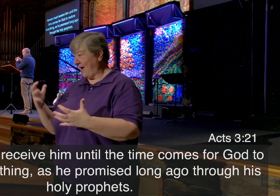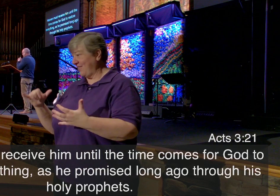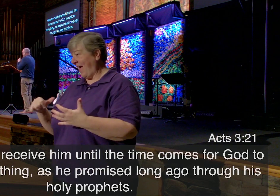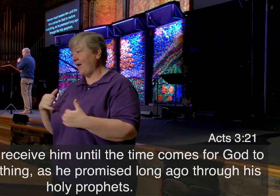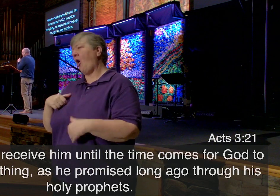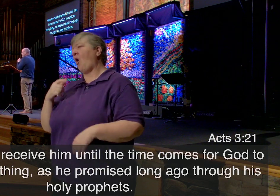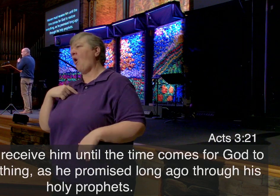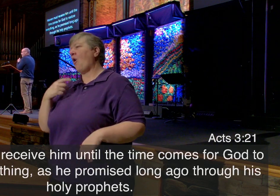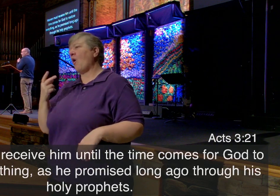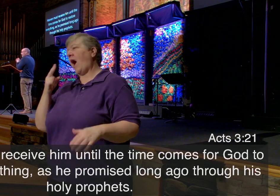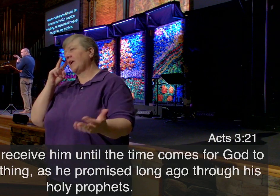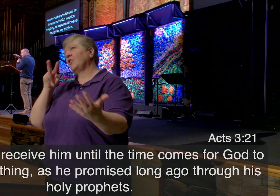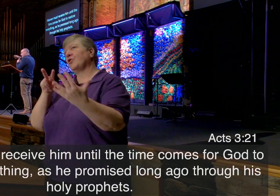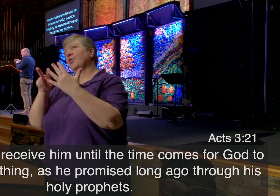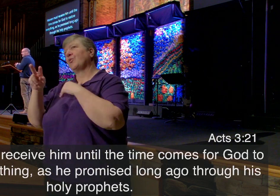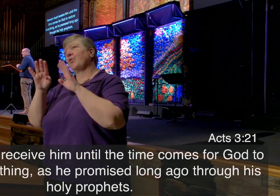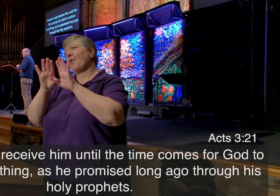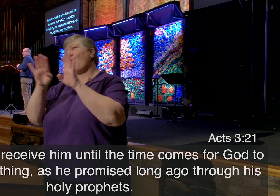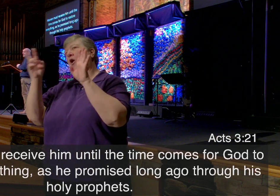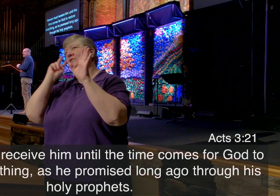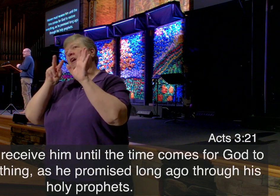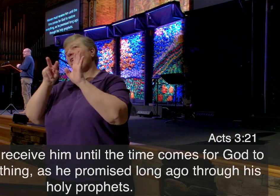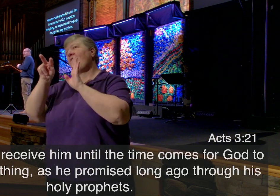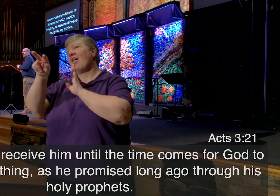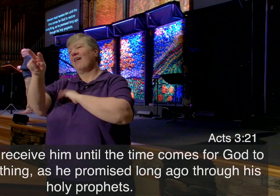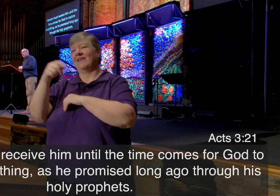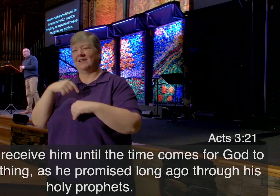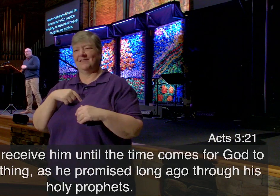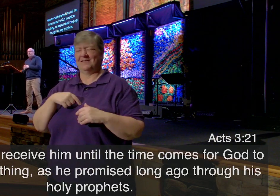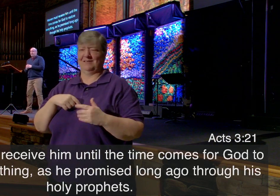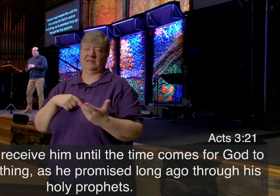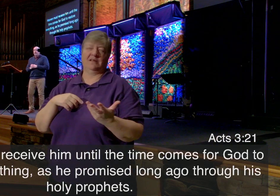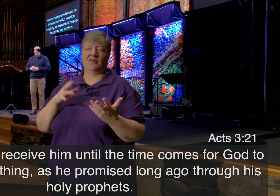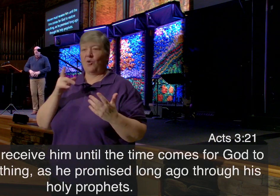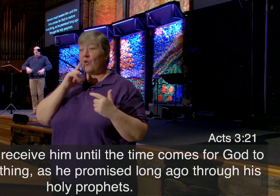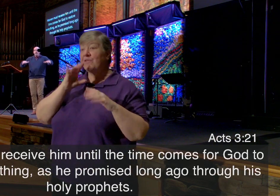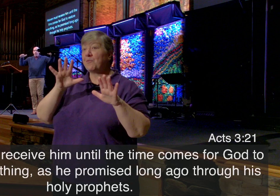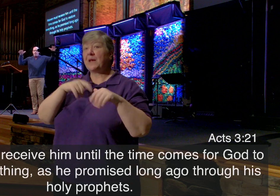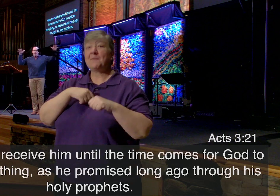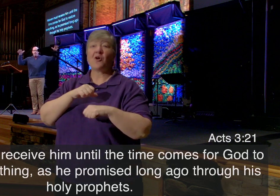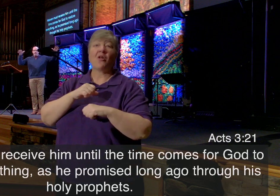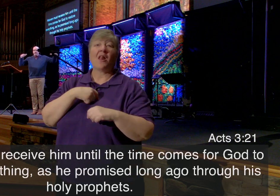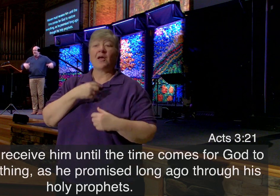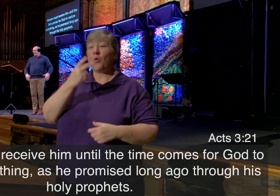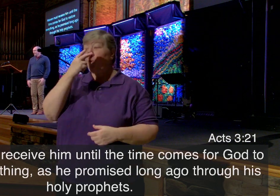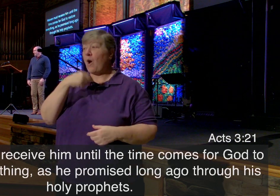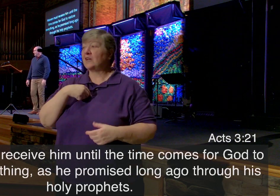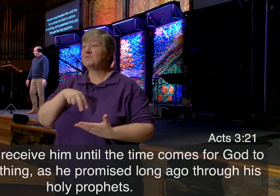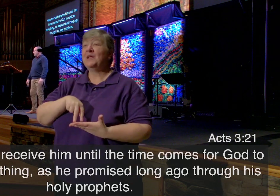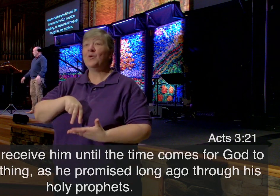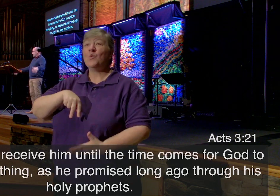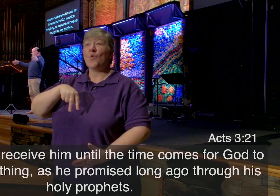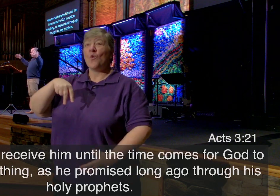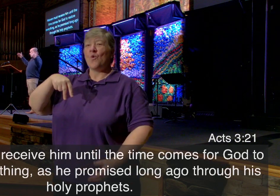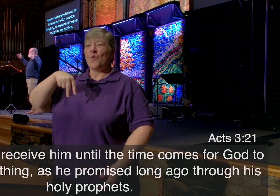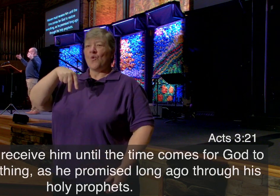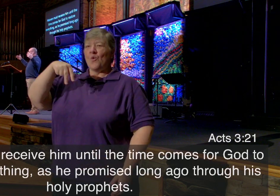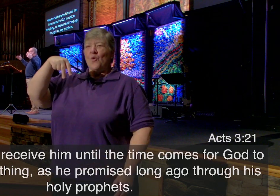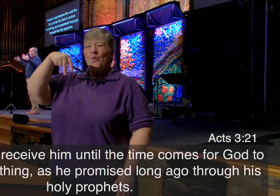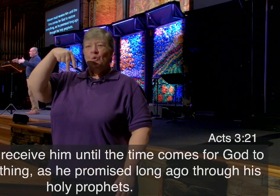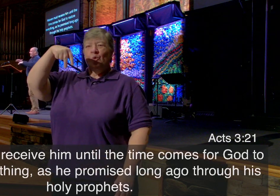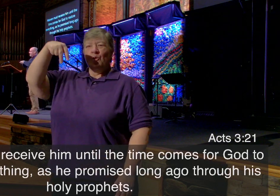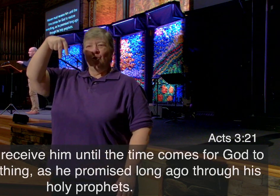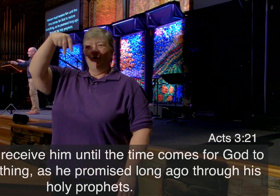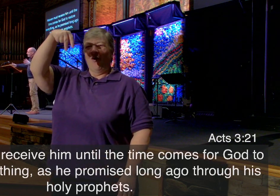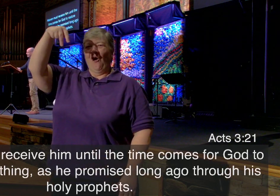like, hey, look, I can look right through these walls and see what's on the other side. Or they would have done a miracle like, hey, watch me levitate. Watch